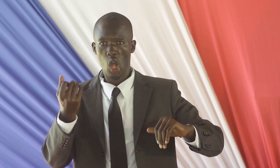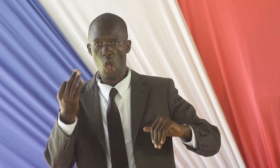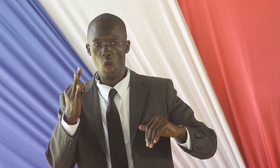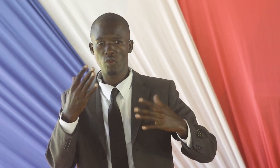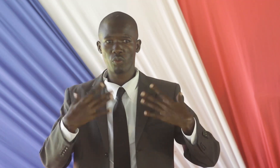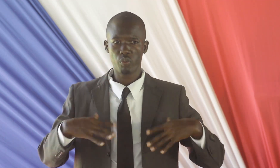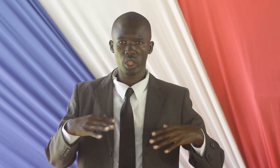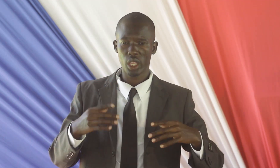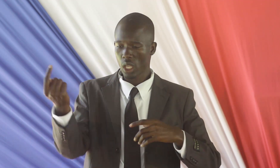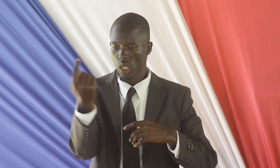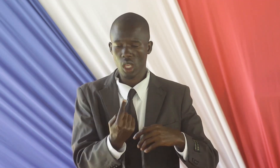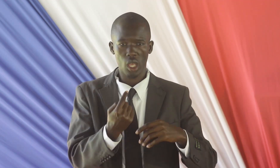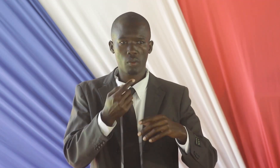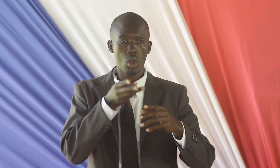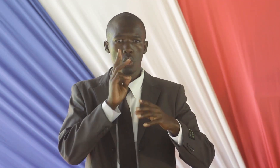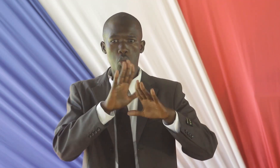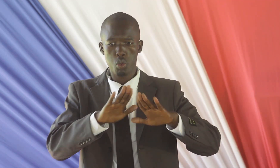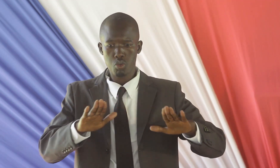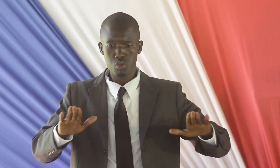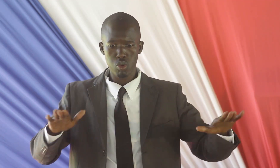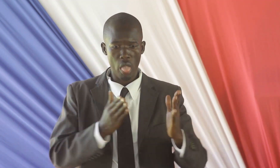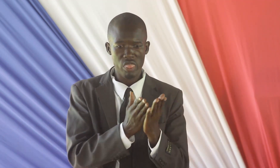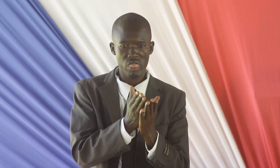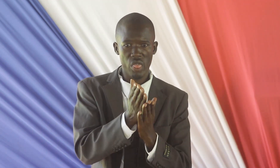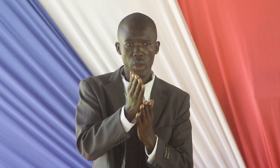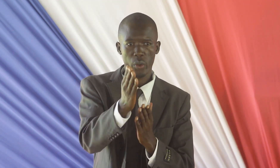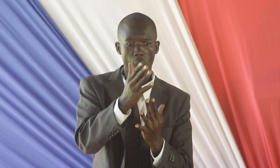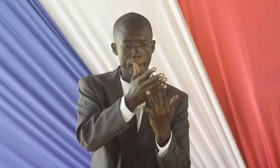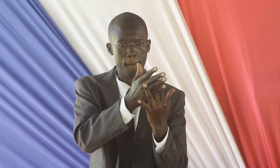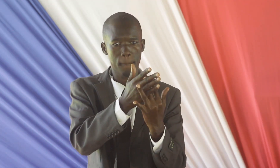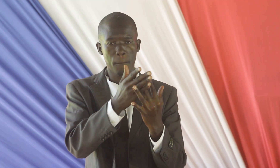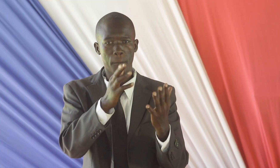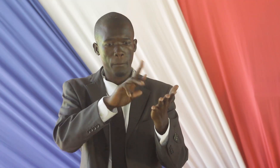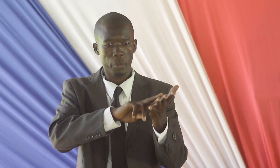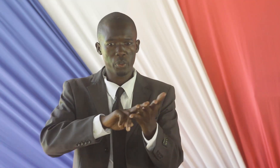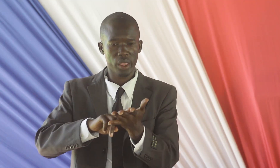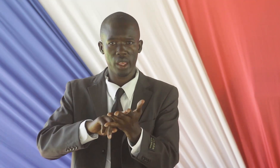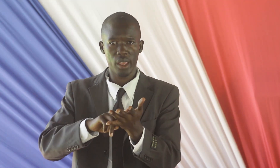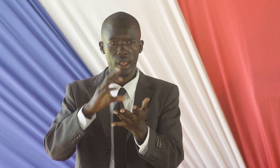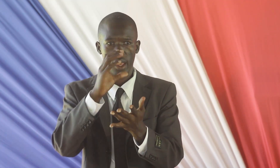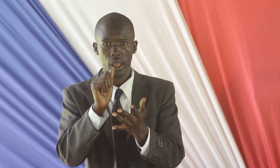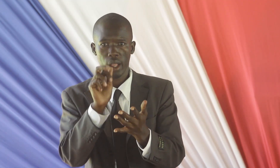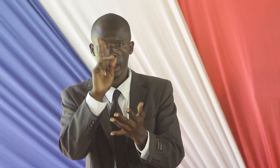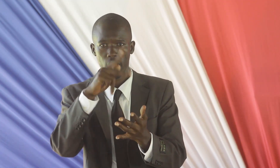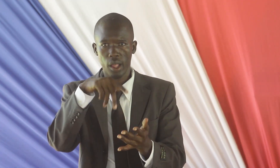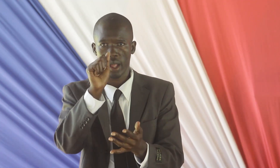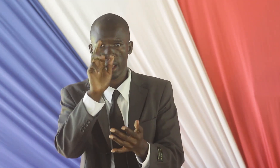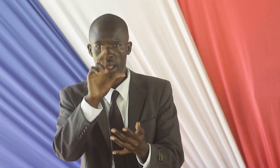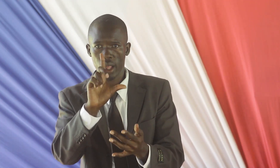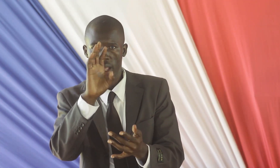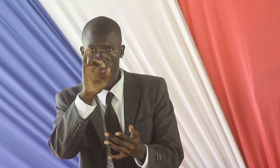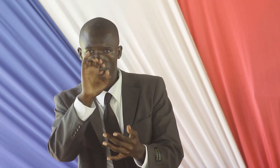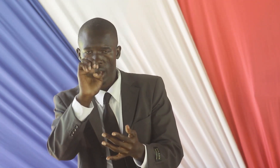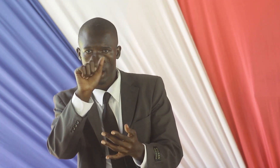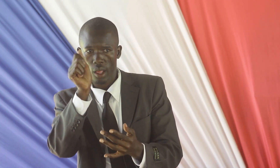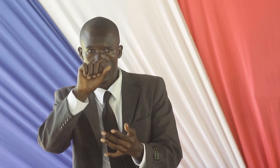unto the Sea of Galilee, through the midst of the region of Decapolis, and they brought unto him